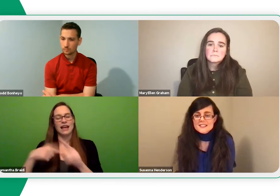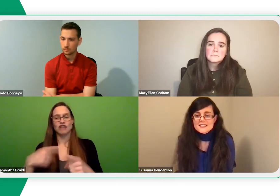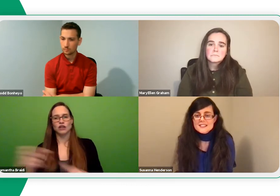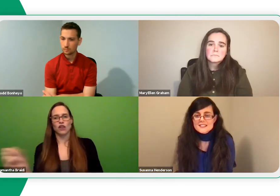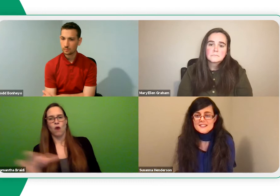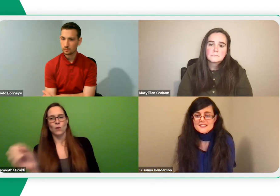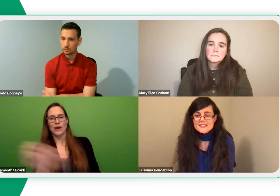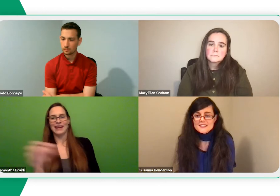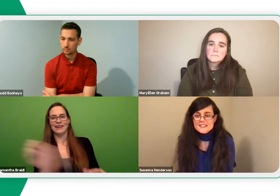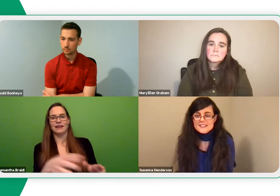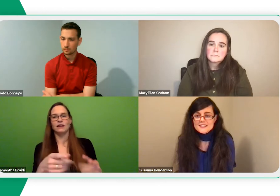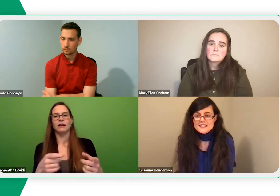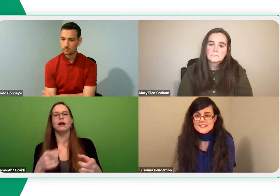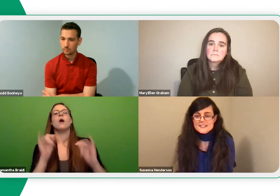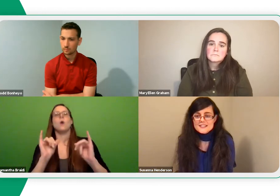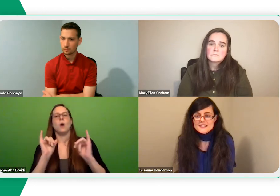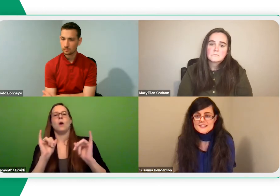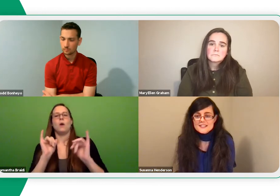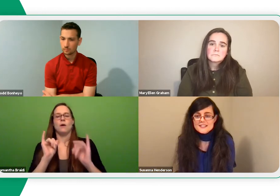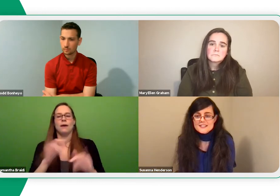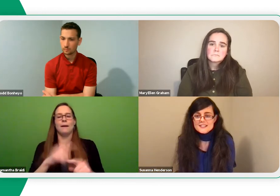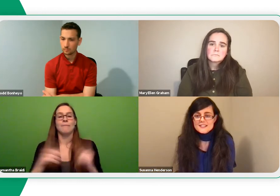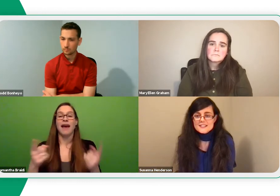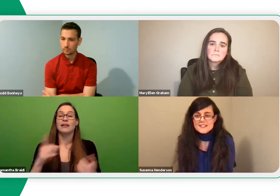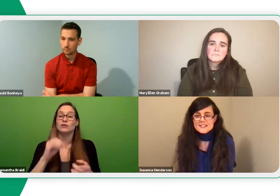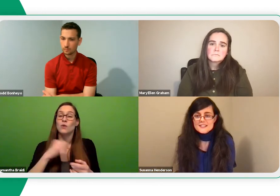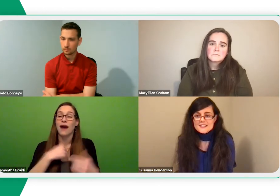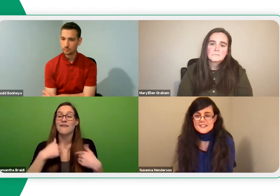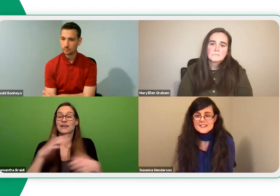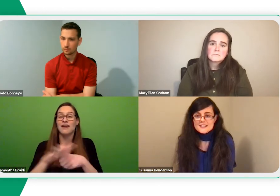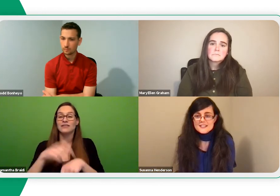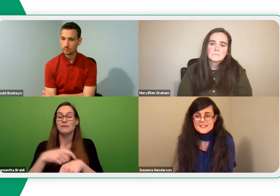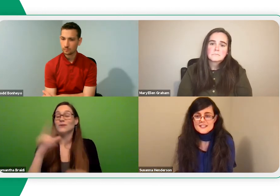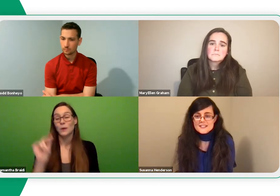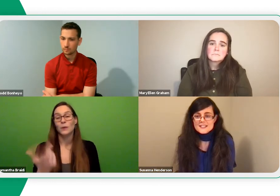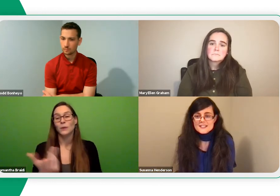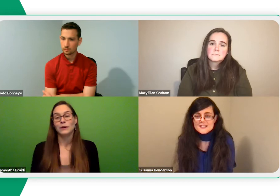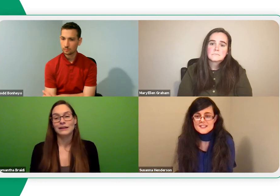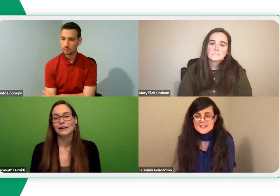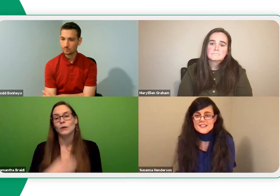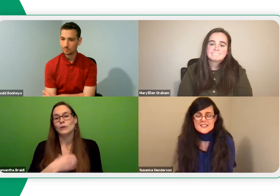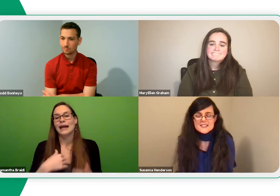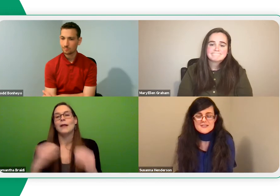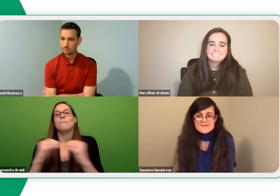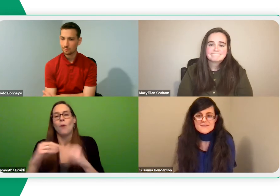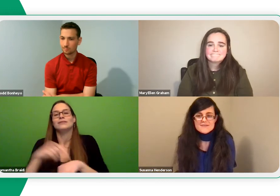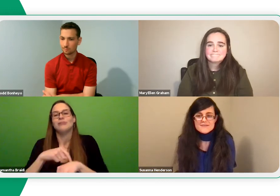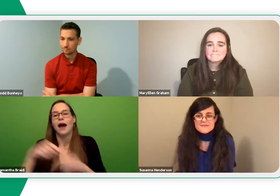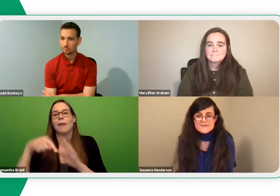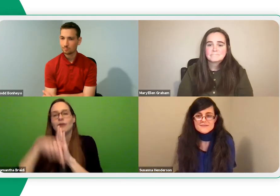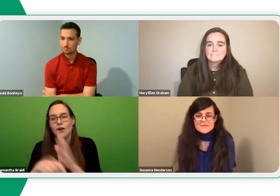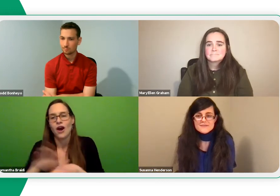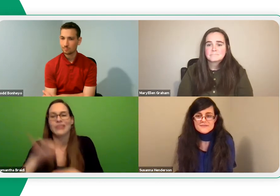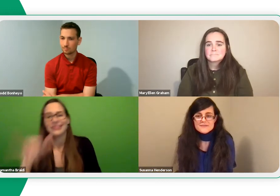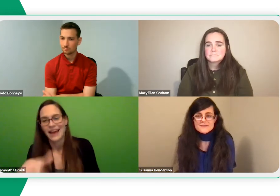and how interest rates work, basically. And so I like to supplement them with exposure to these subjects. But